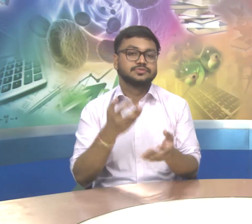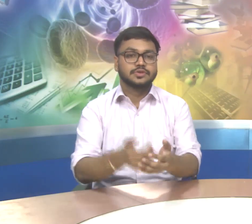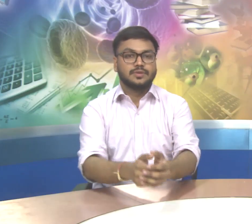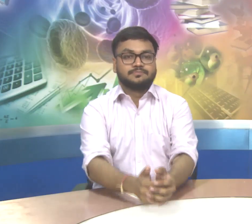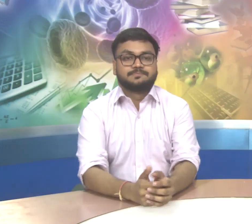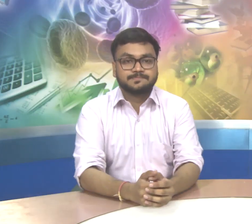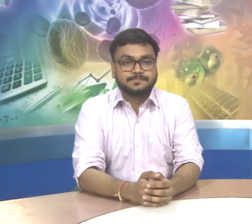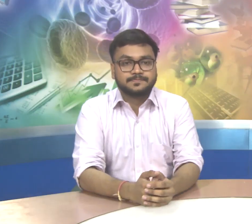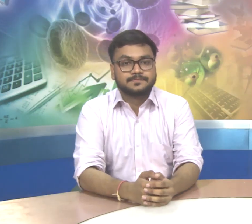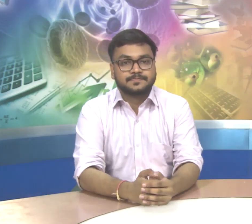But for how long?